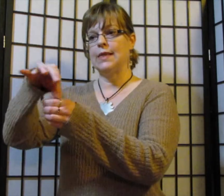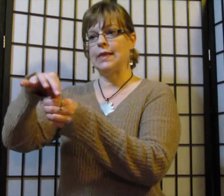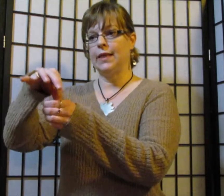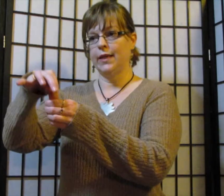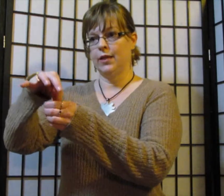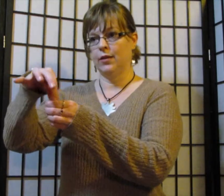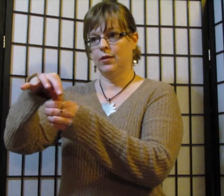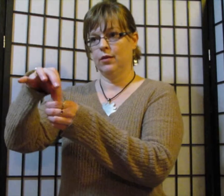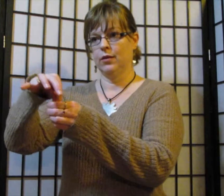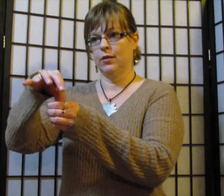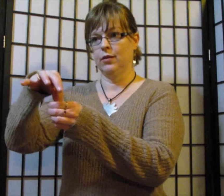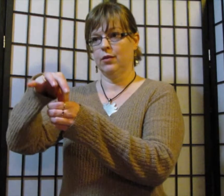Tea.